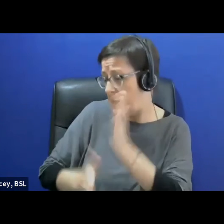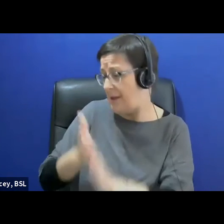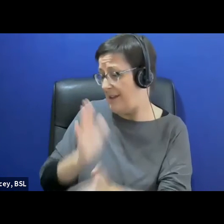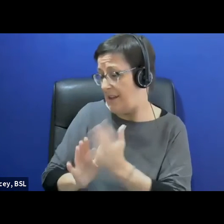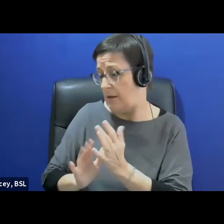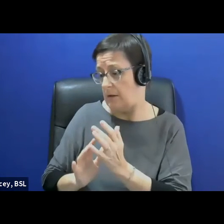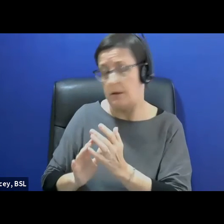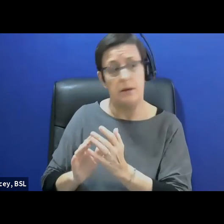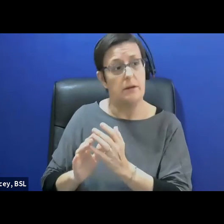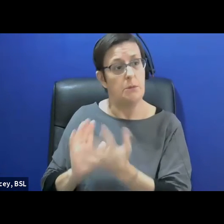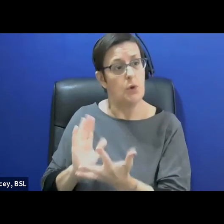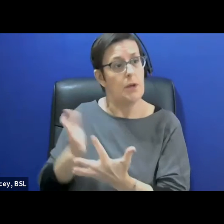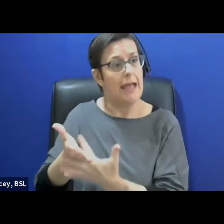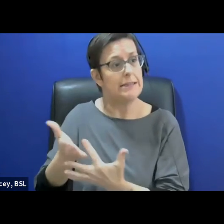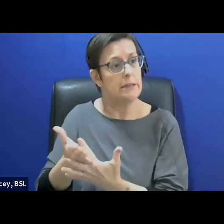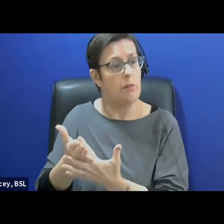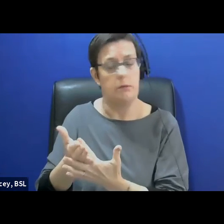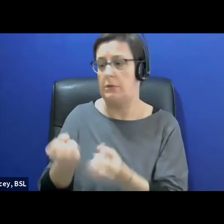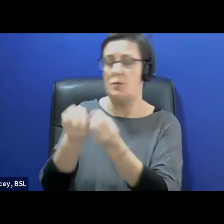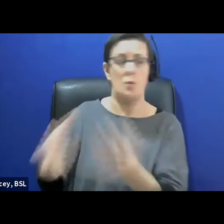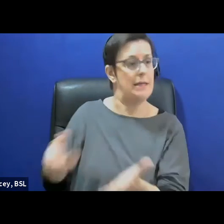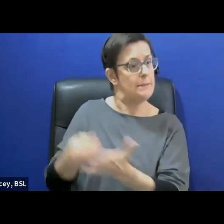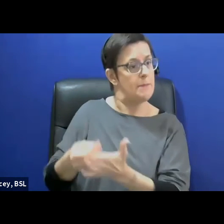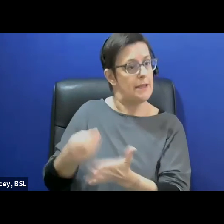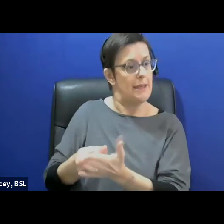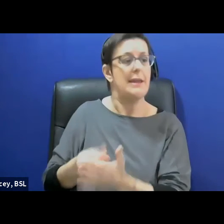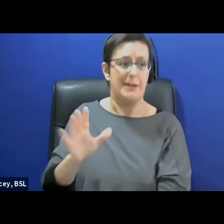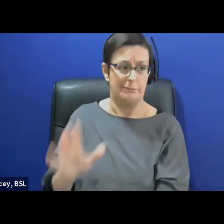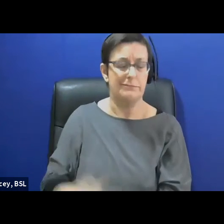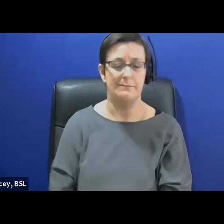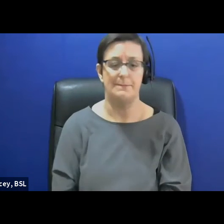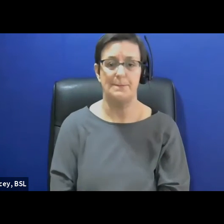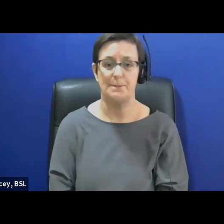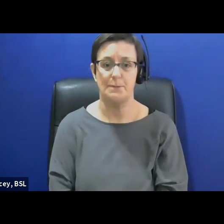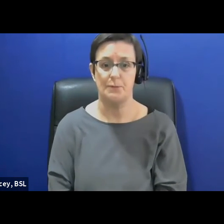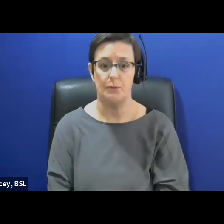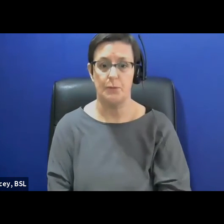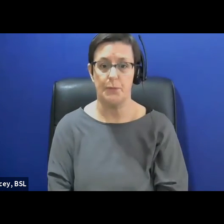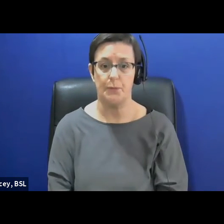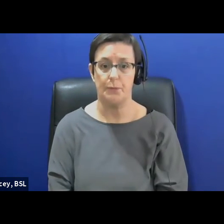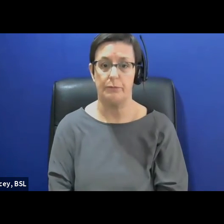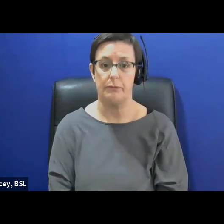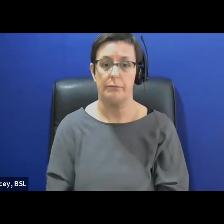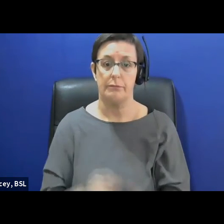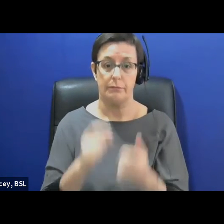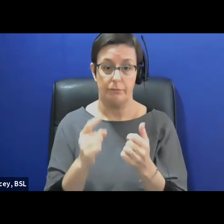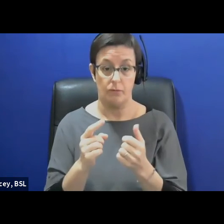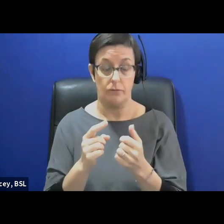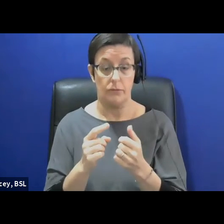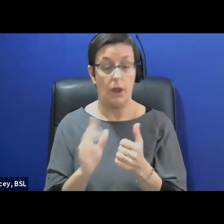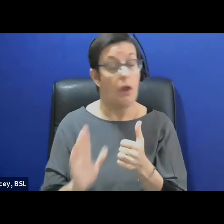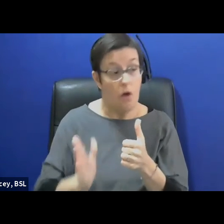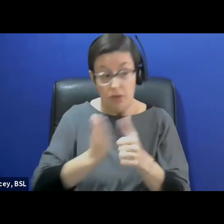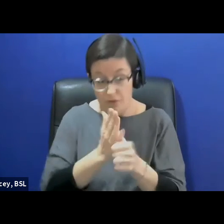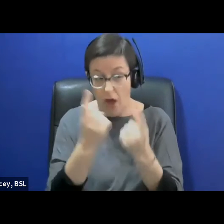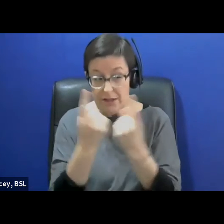accessible. You know, like we think like the first thing to be done by the government, all the stakeholders in the city,